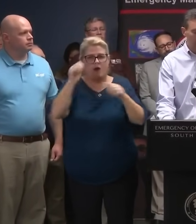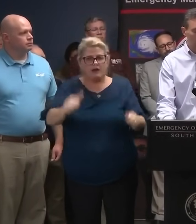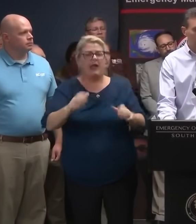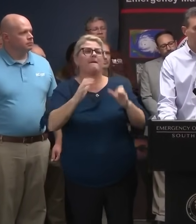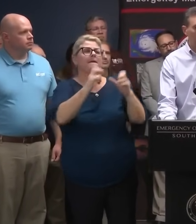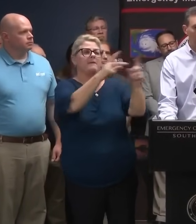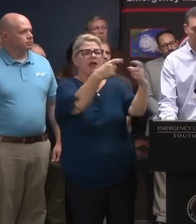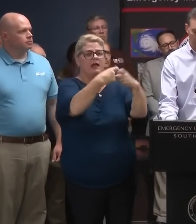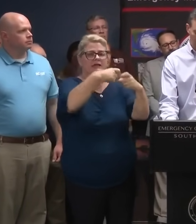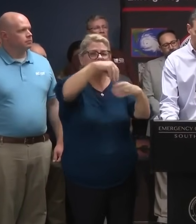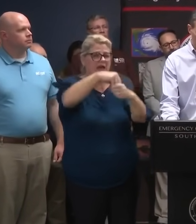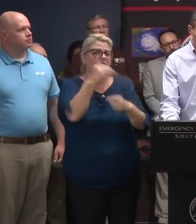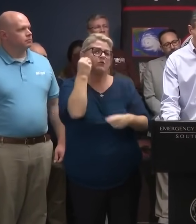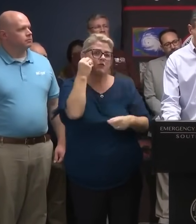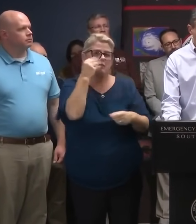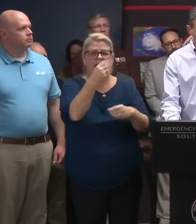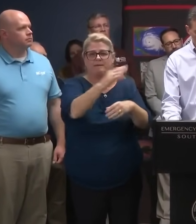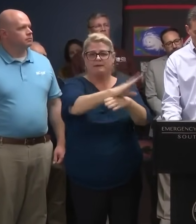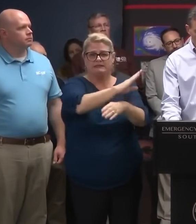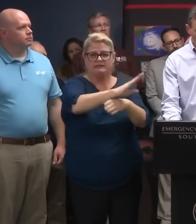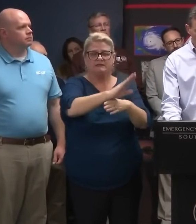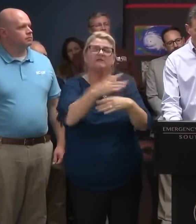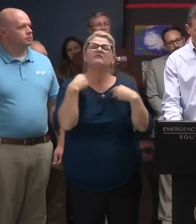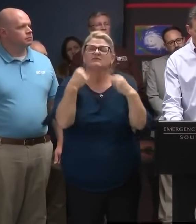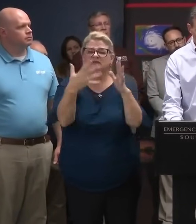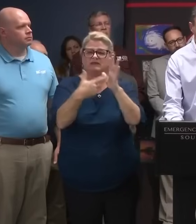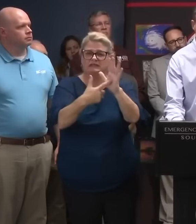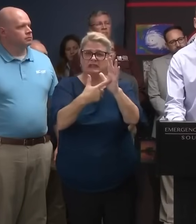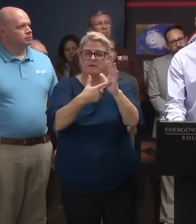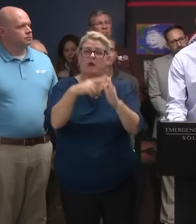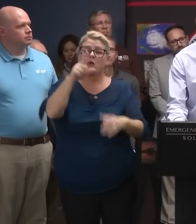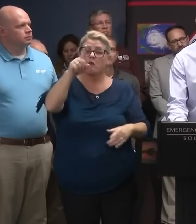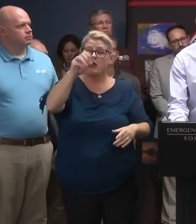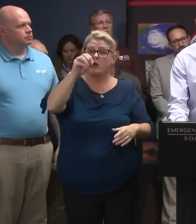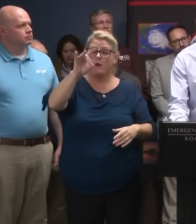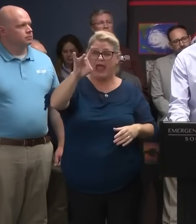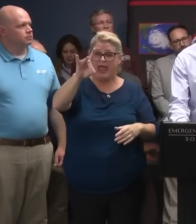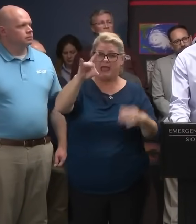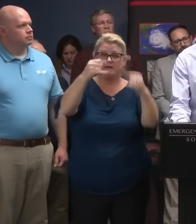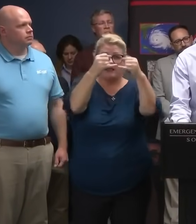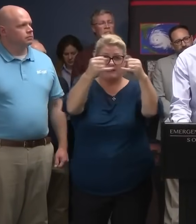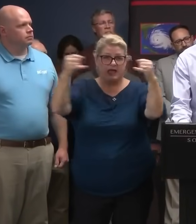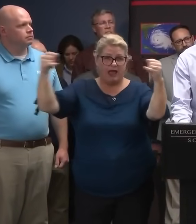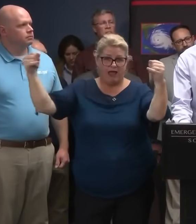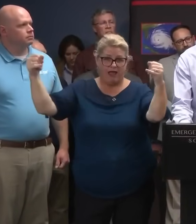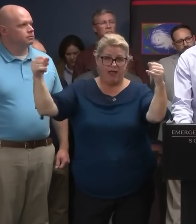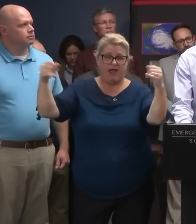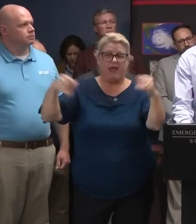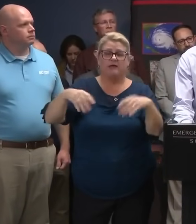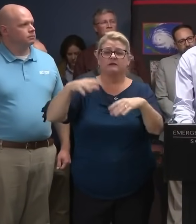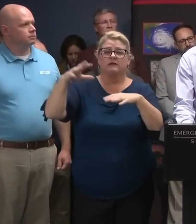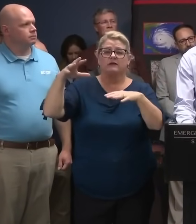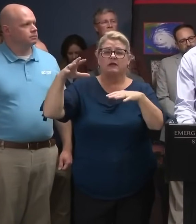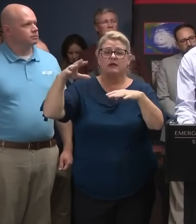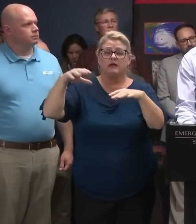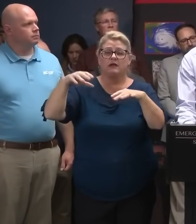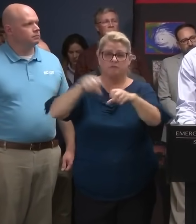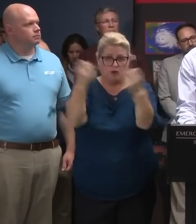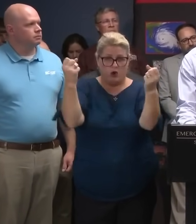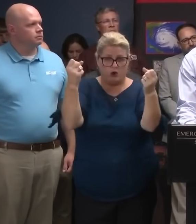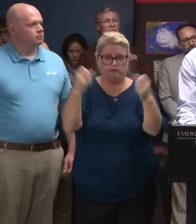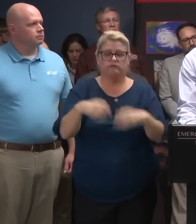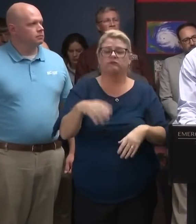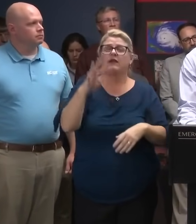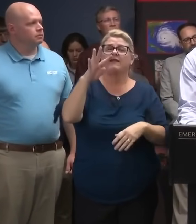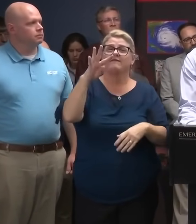restored to neighborhoods and businesses. So for example, we had 108 transmission lines that were out of service yesterday, and we have brought back 40 of